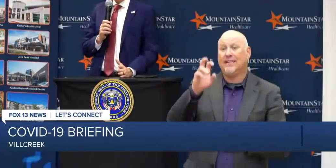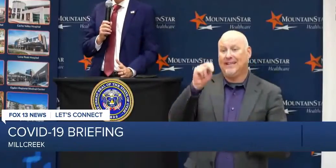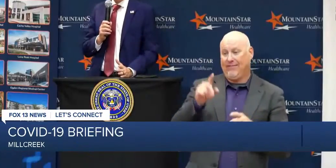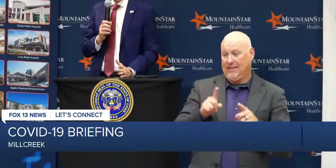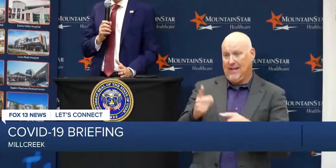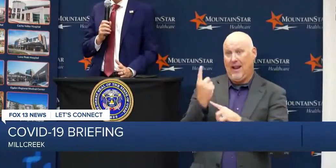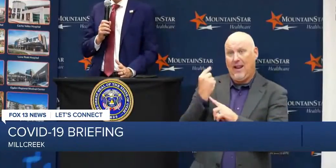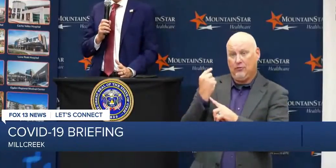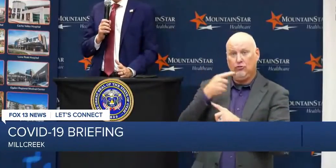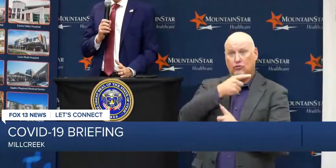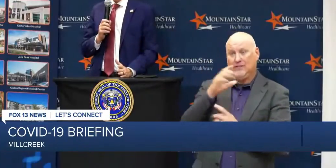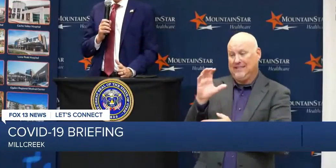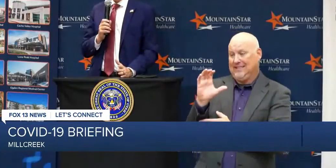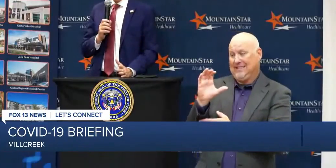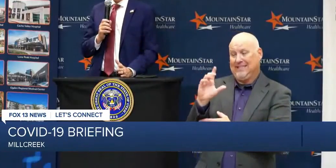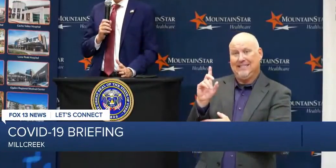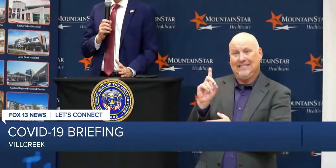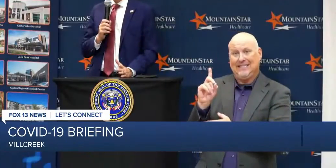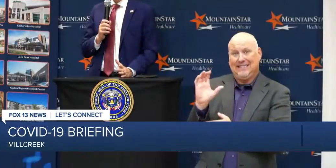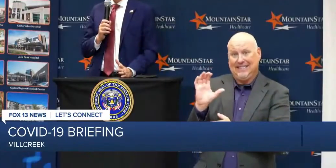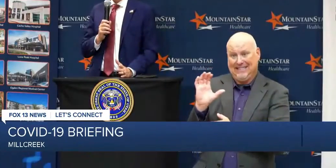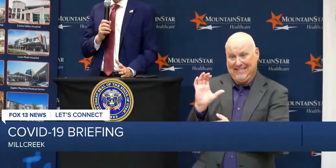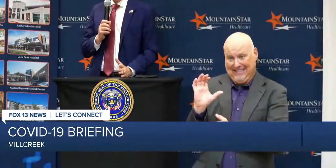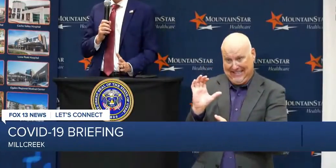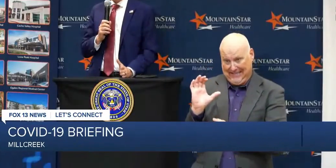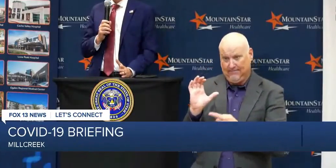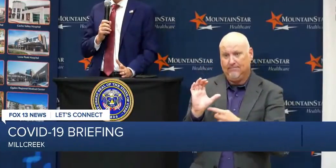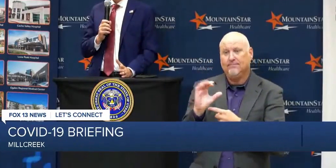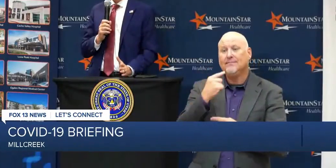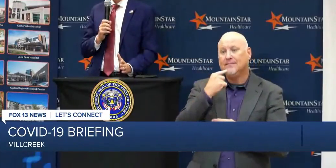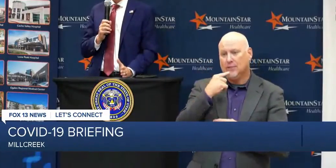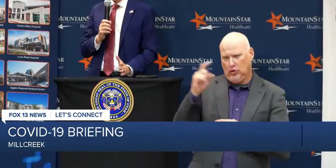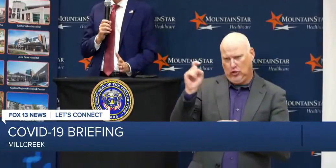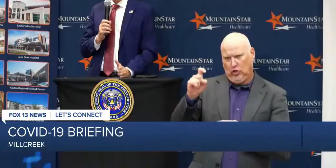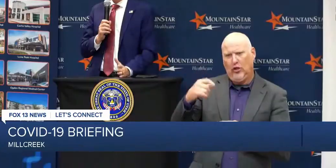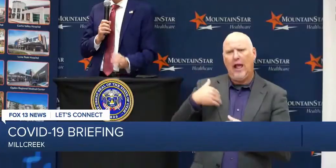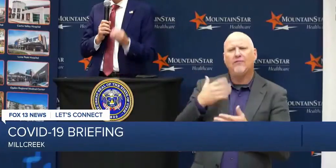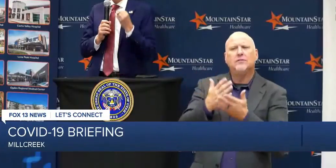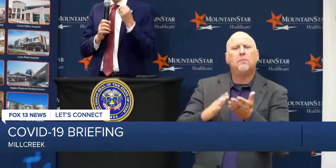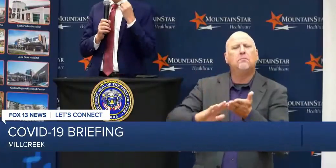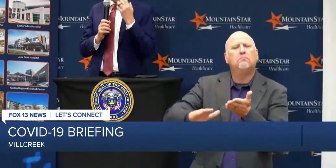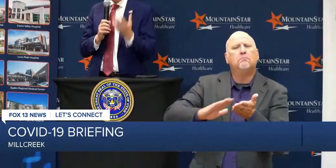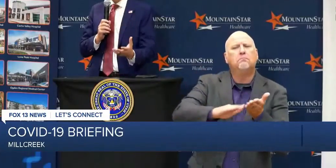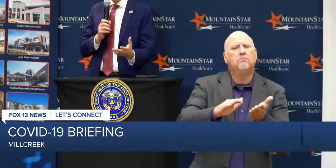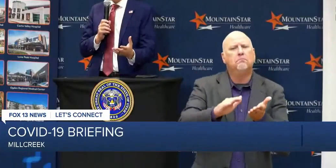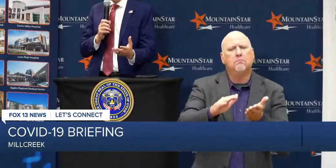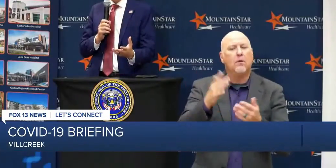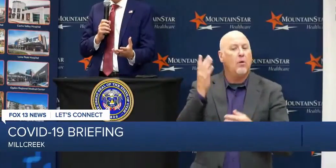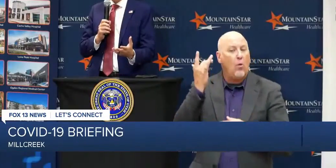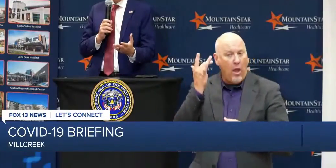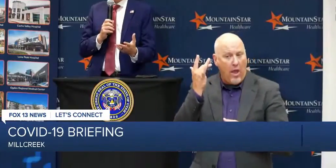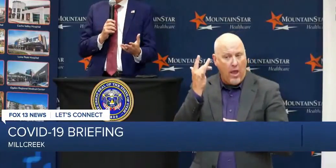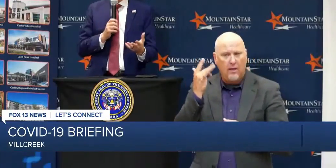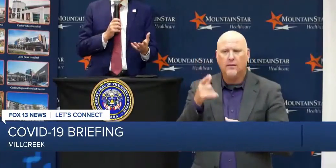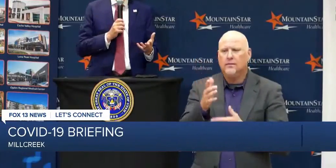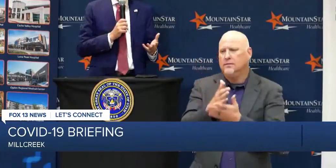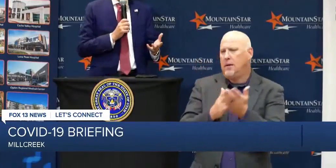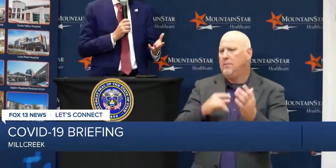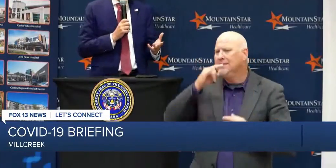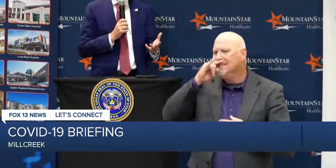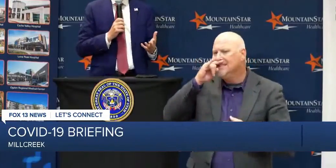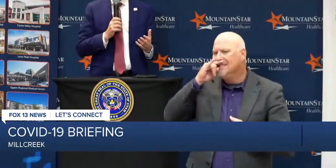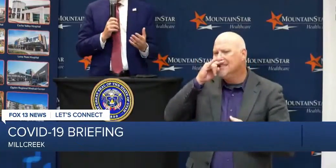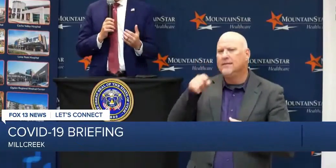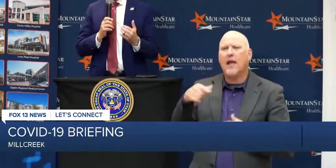be exceptions made in those very early grades for mask wearing when it comes to cognitive and verbalization and